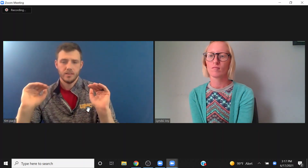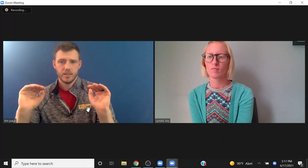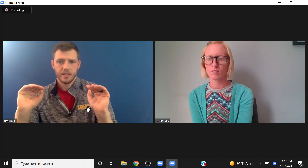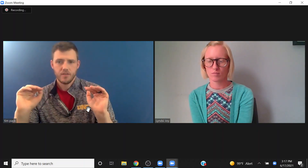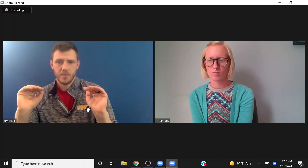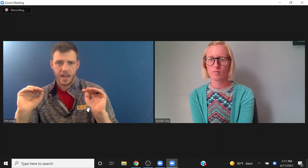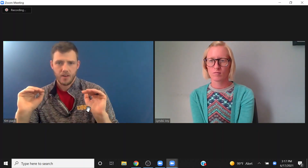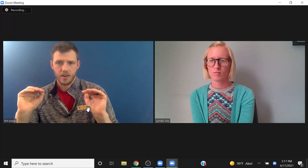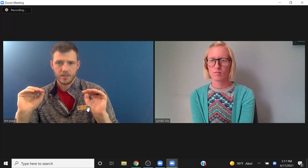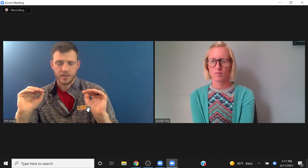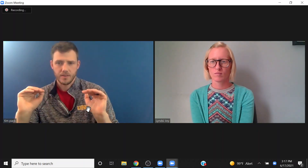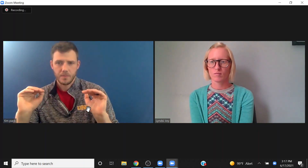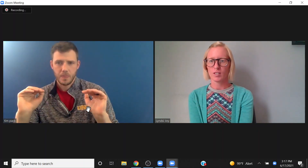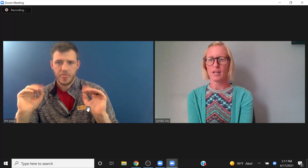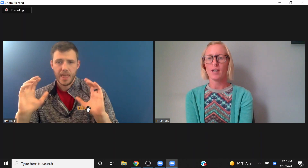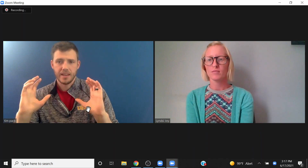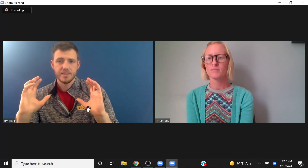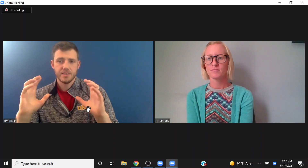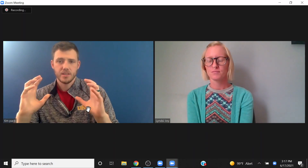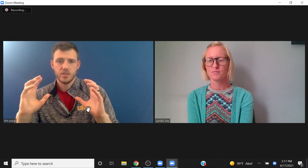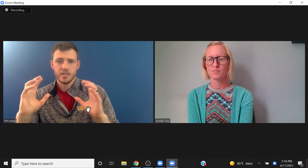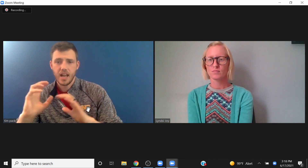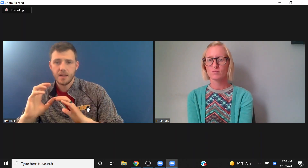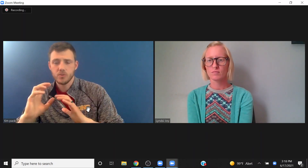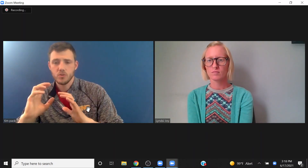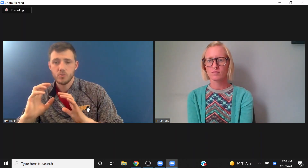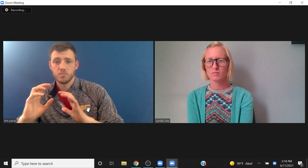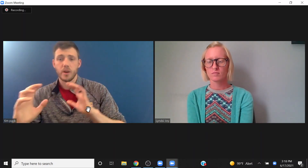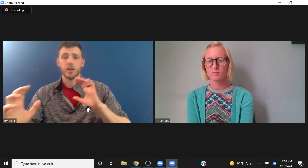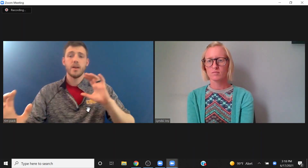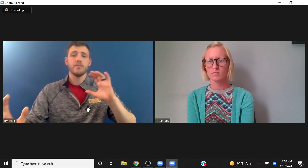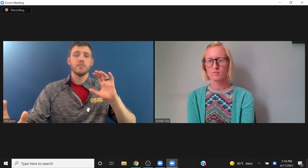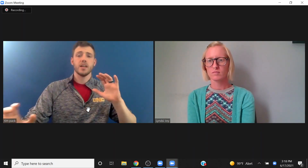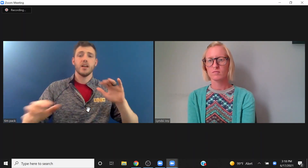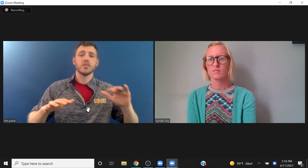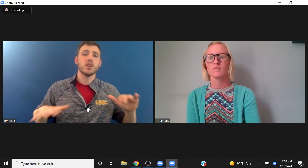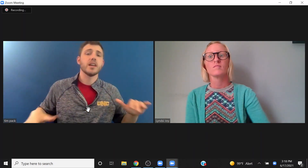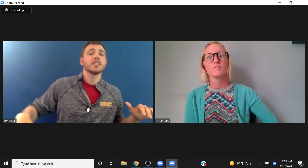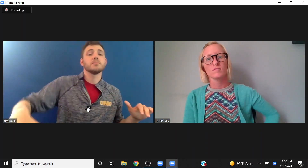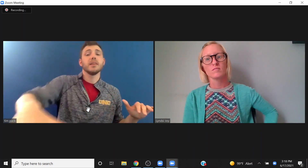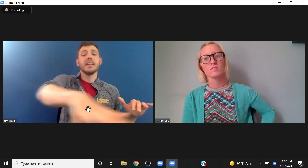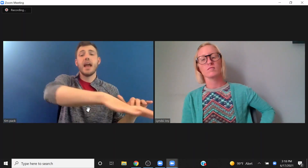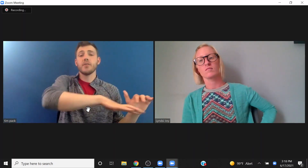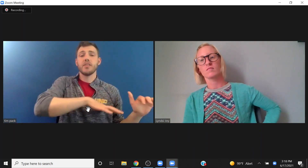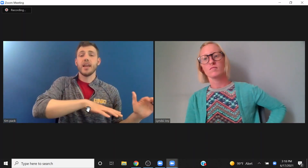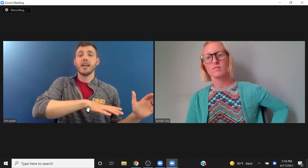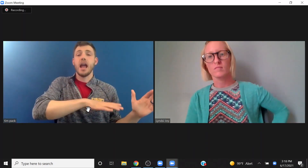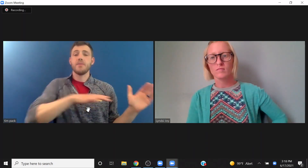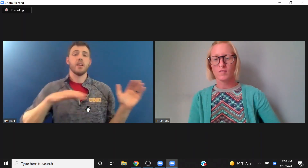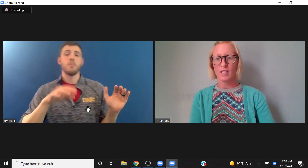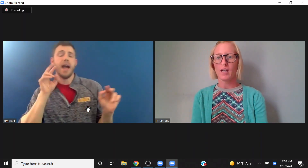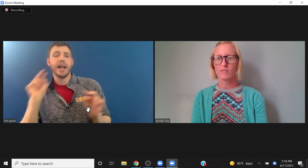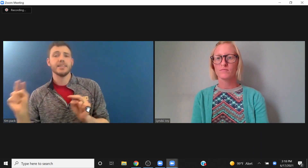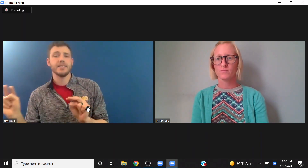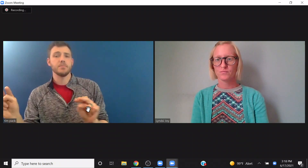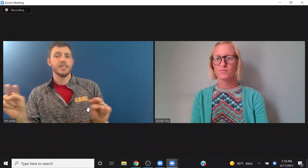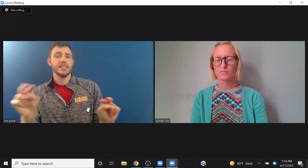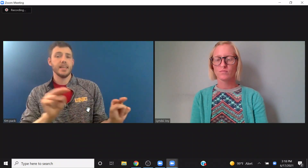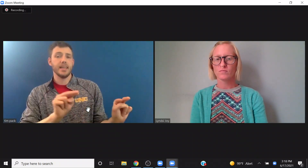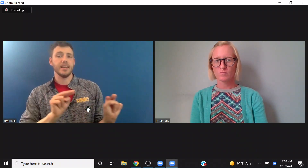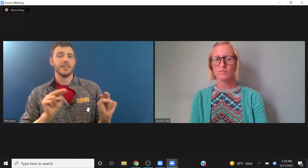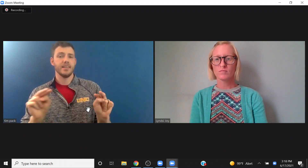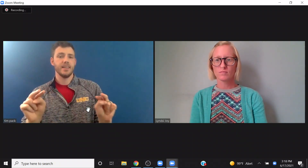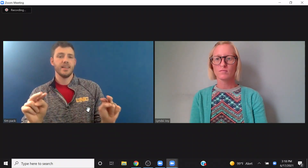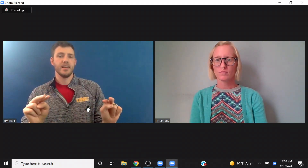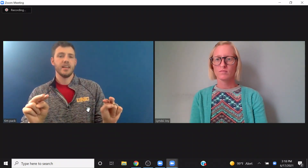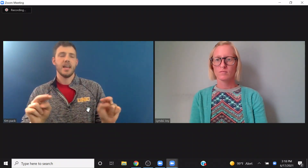does that look like from the character? Yeah. And is this a good time to break away from the character and explain everything and then go back to them